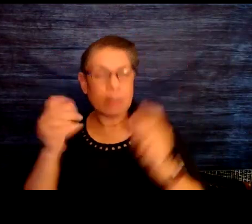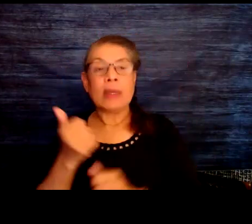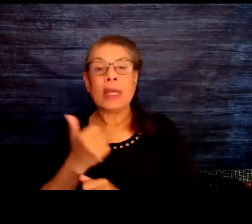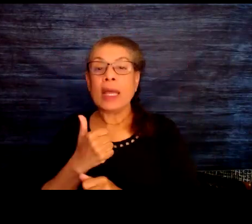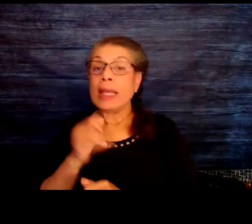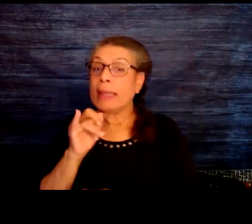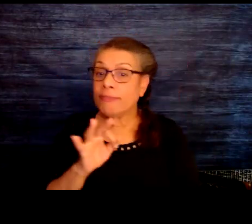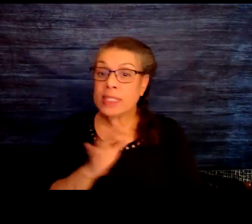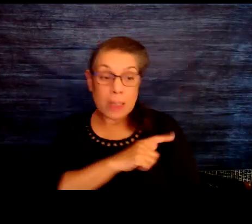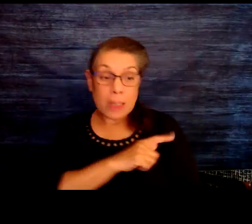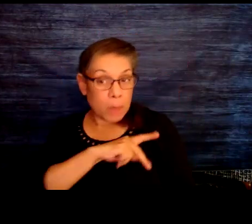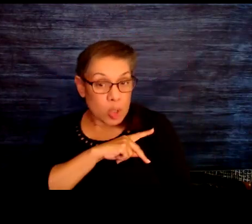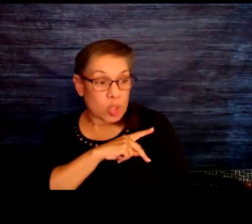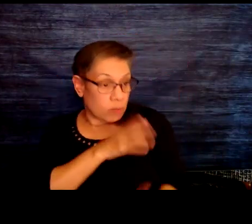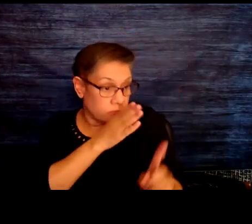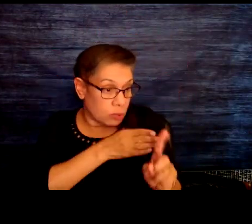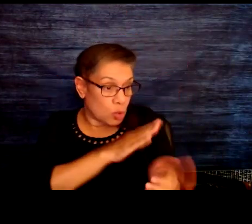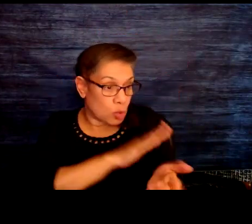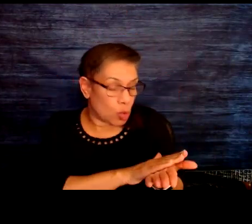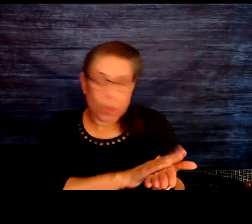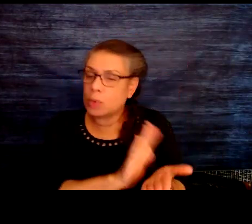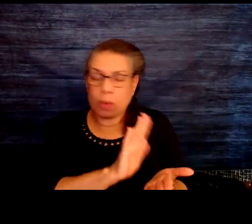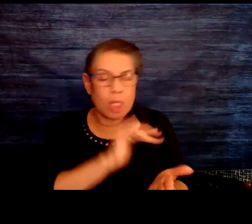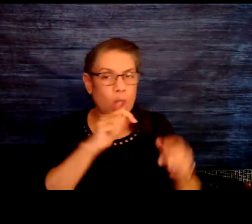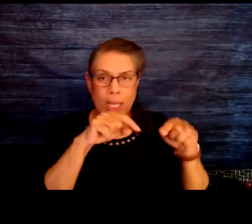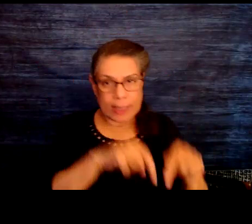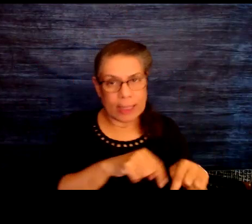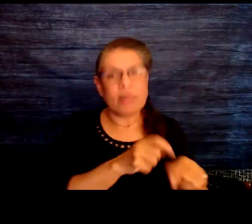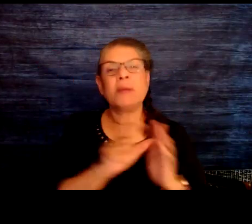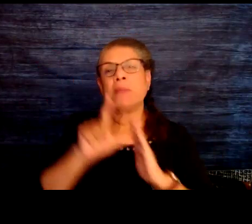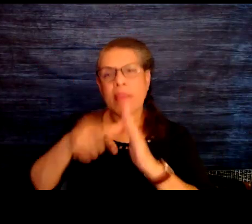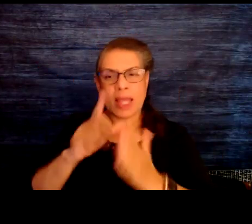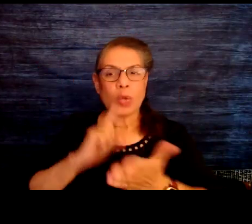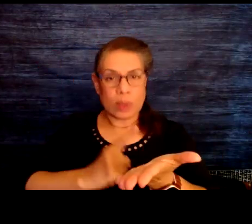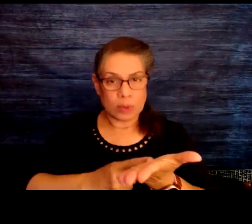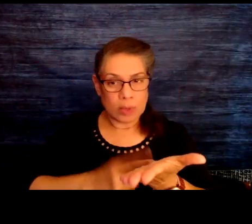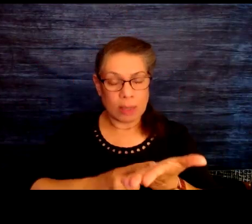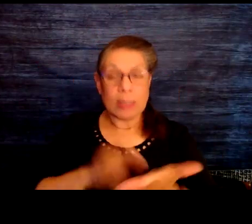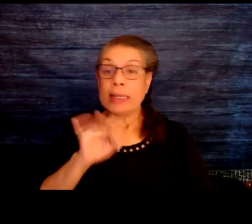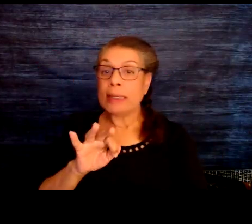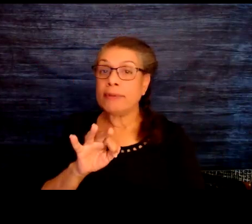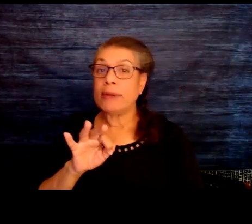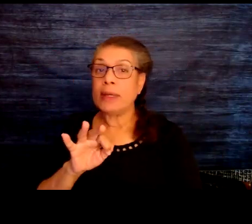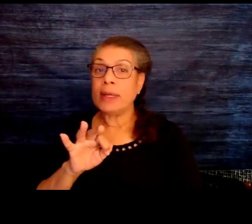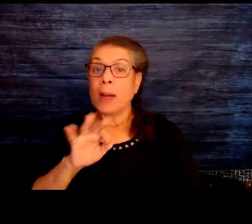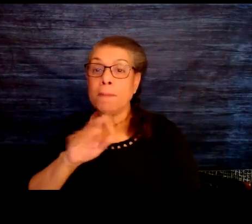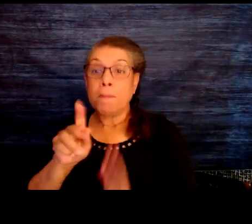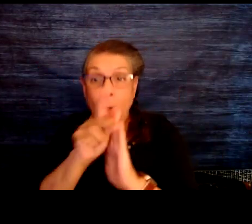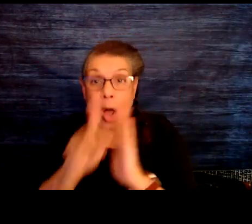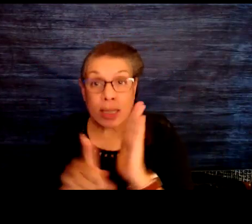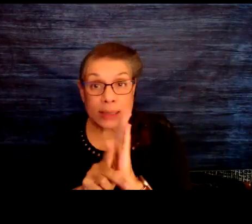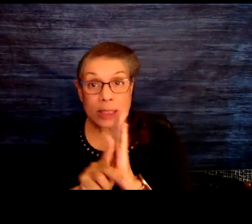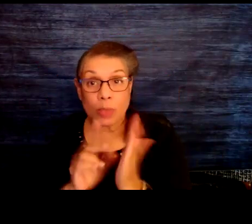matters are not answered at this time, but are referred to the superintendent for a later response. Questions on specific policy